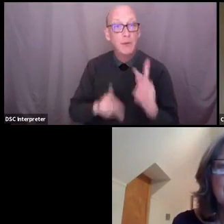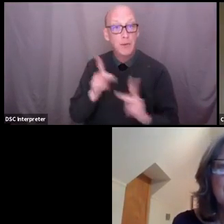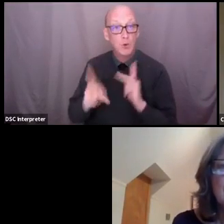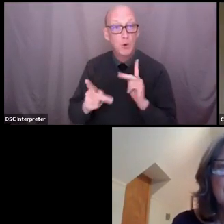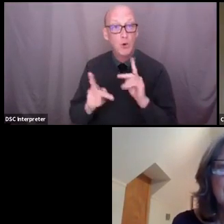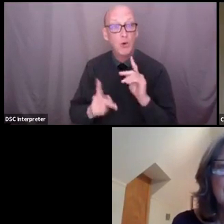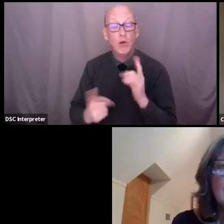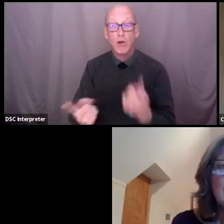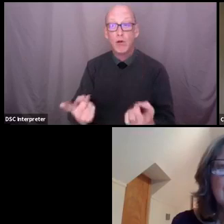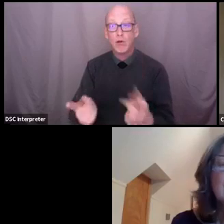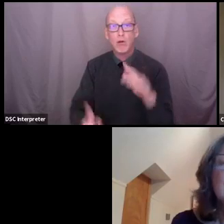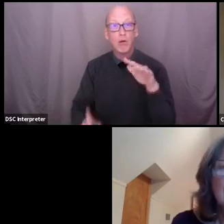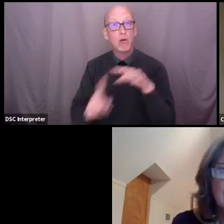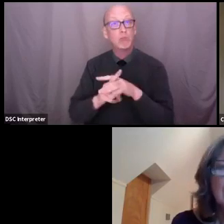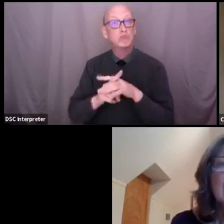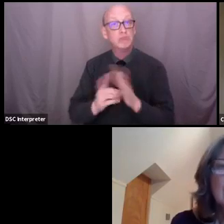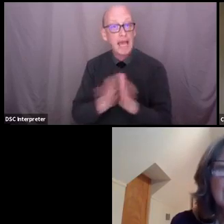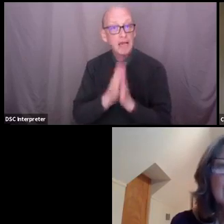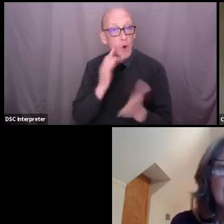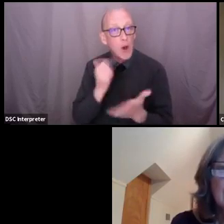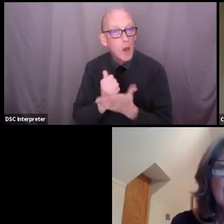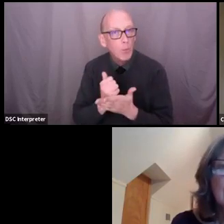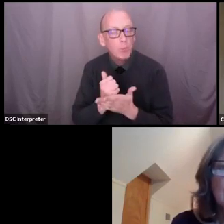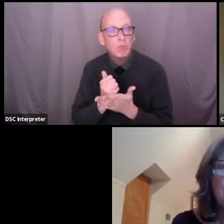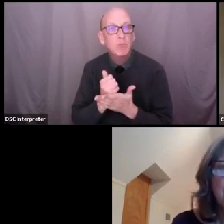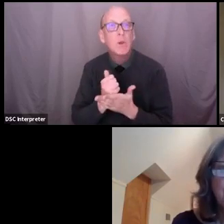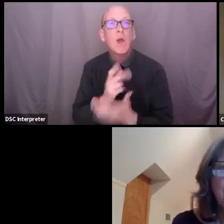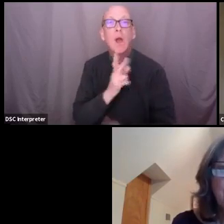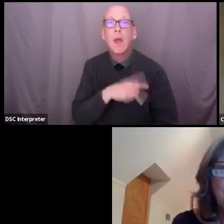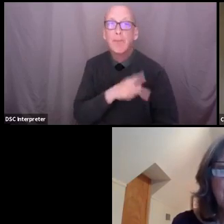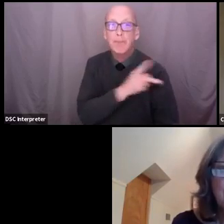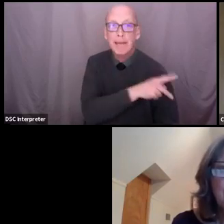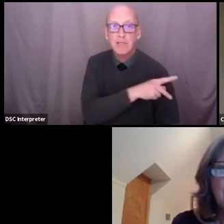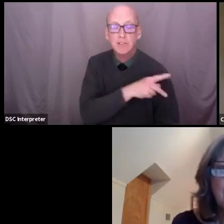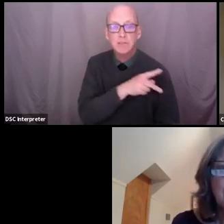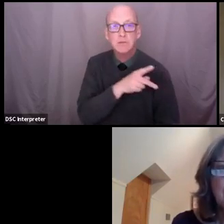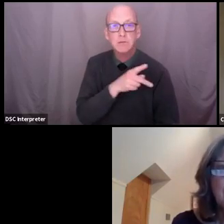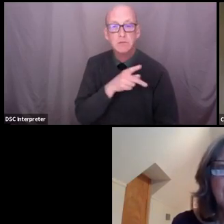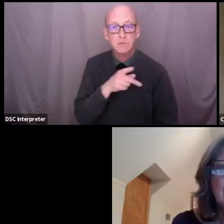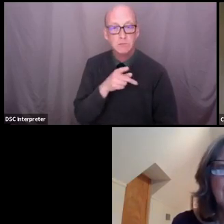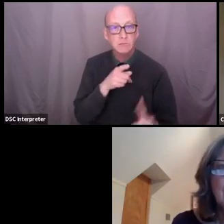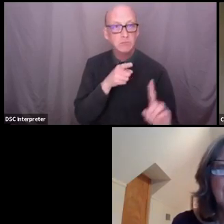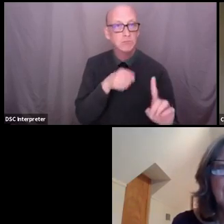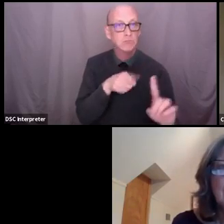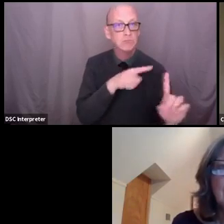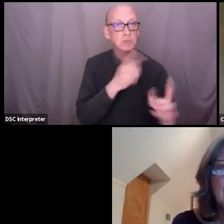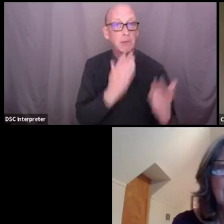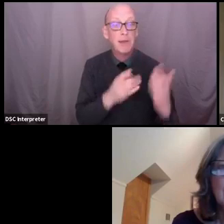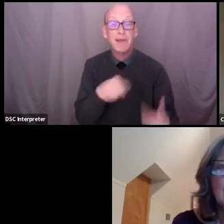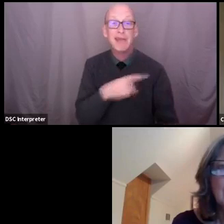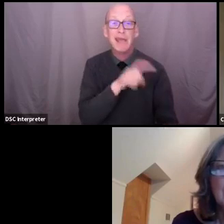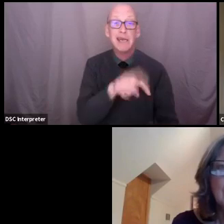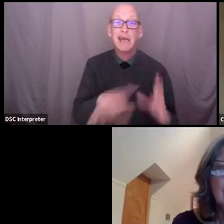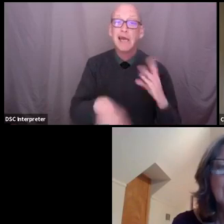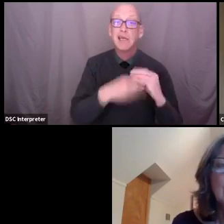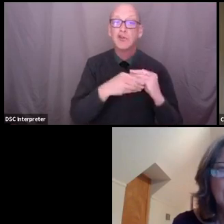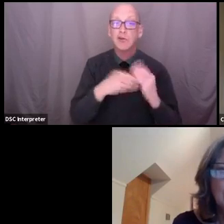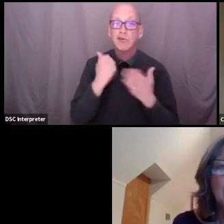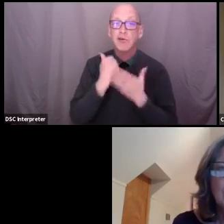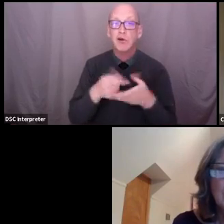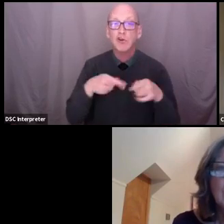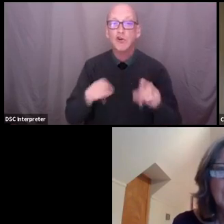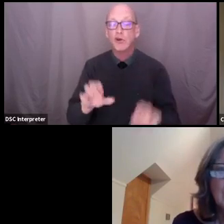in and asking for help, and patients who might need some additional help during